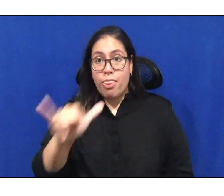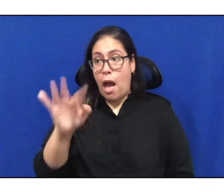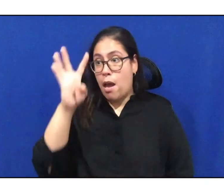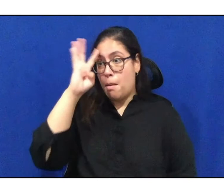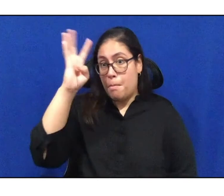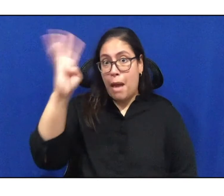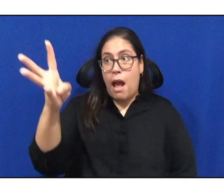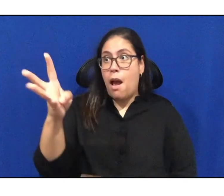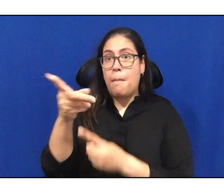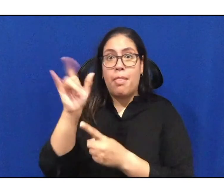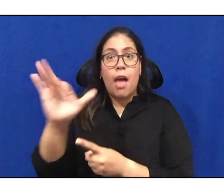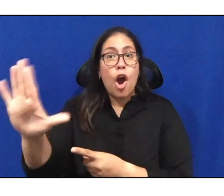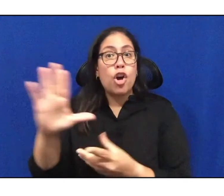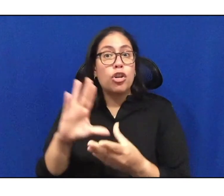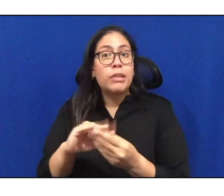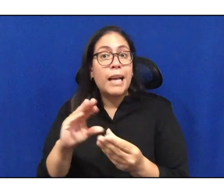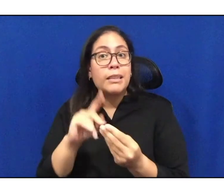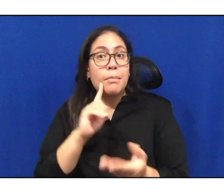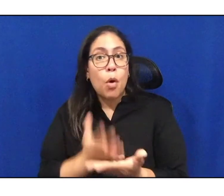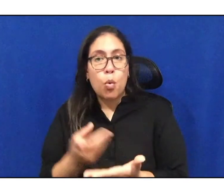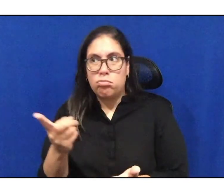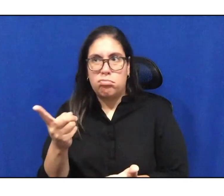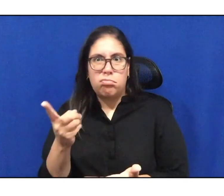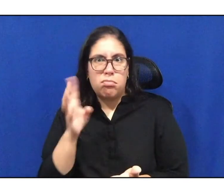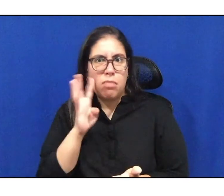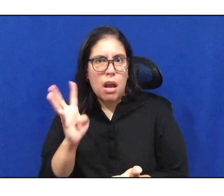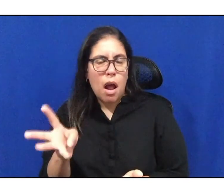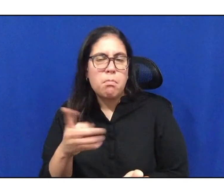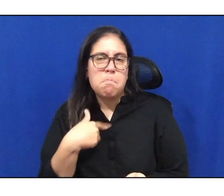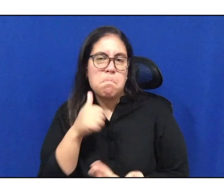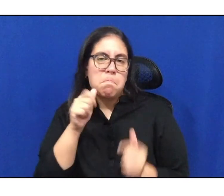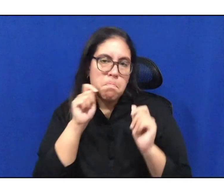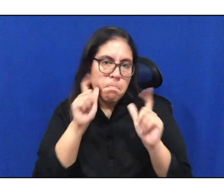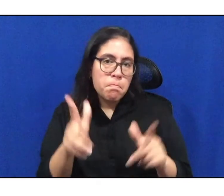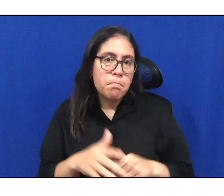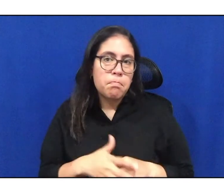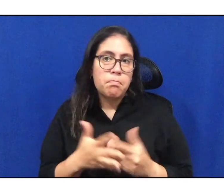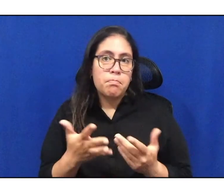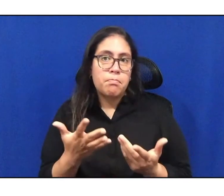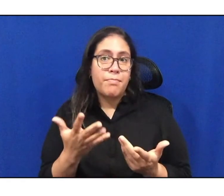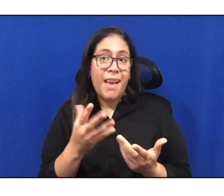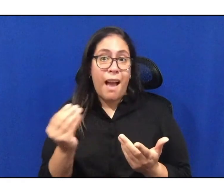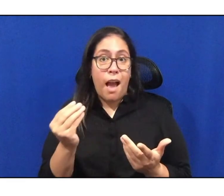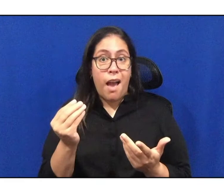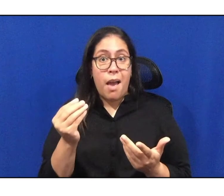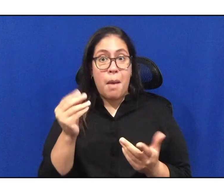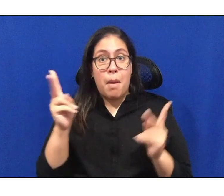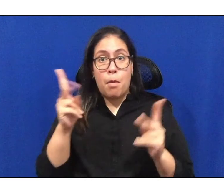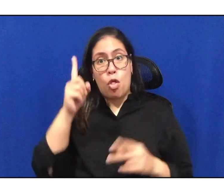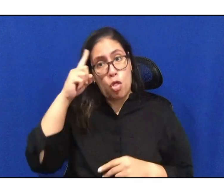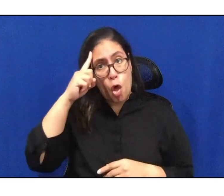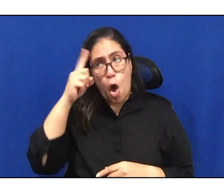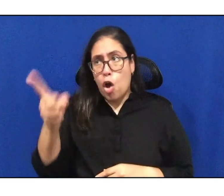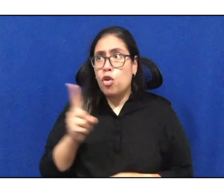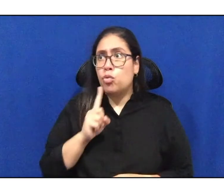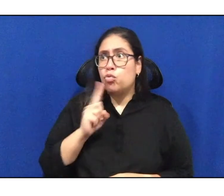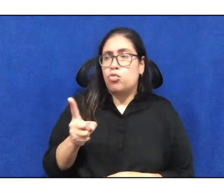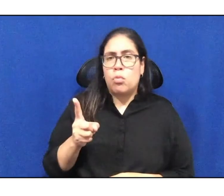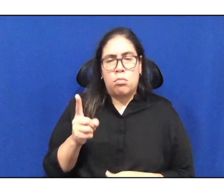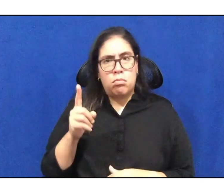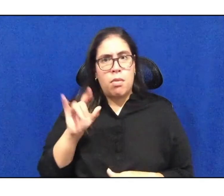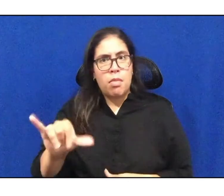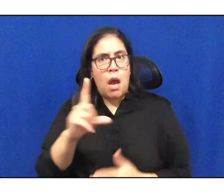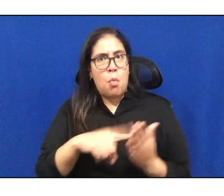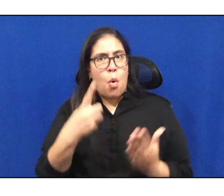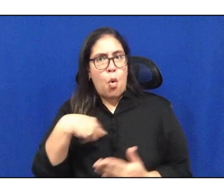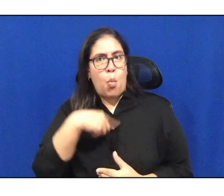way that was true. And the fact that it was even kind of thought is part of what I think we need to think about